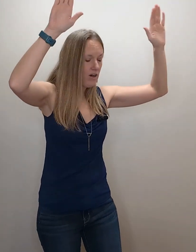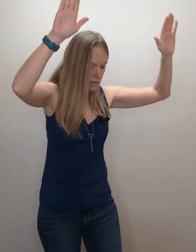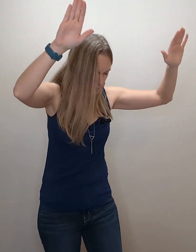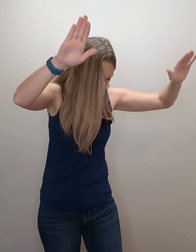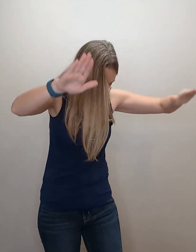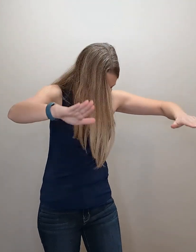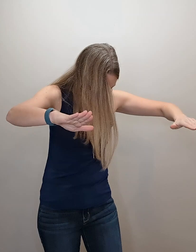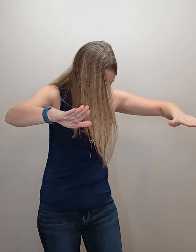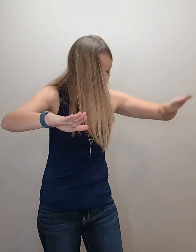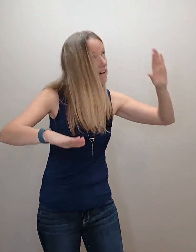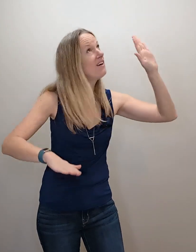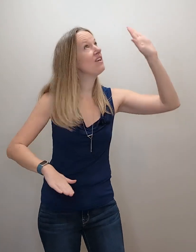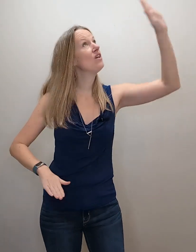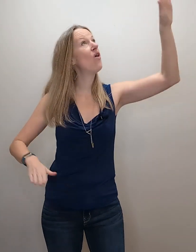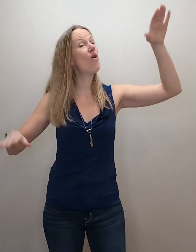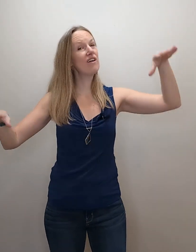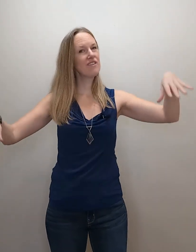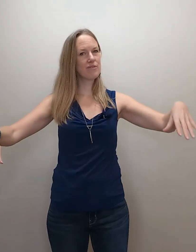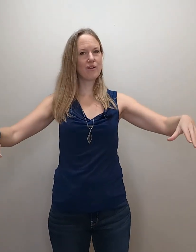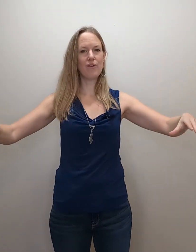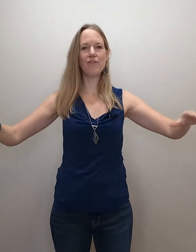bow before your throne.